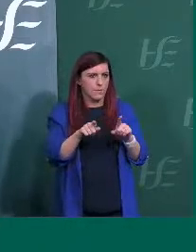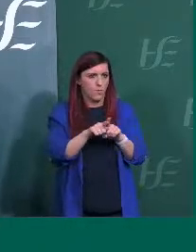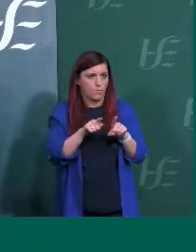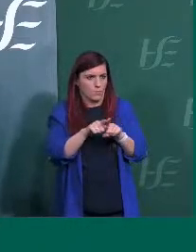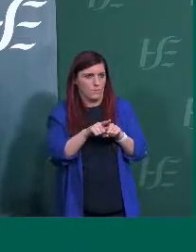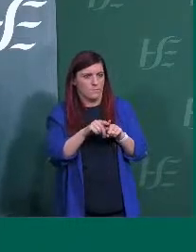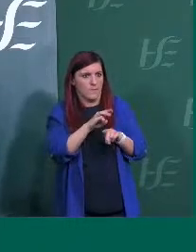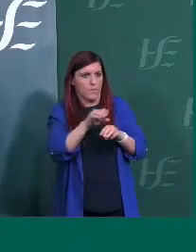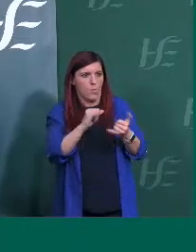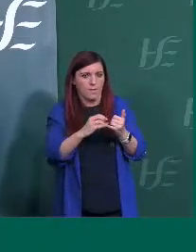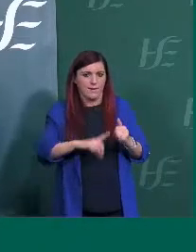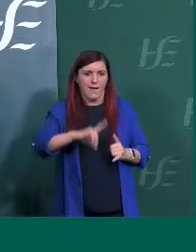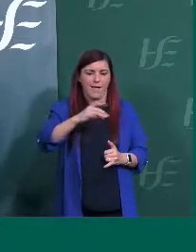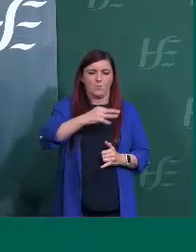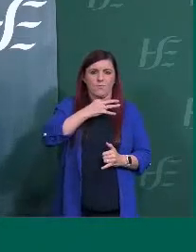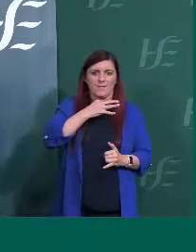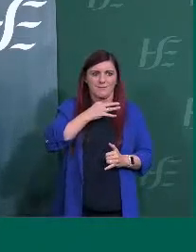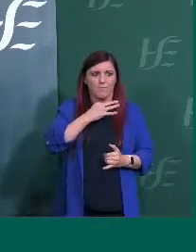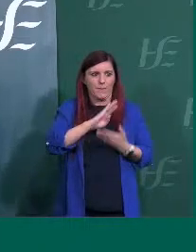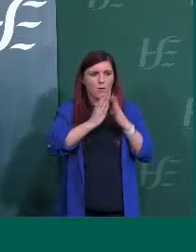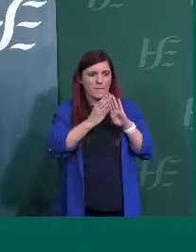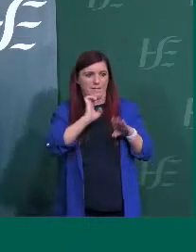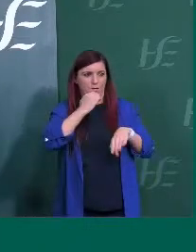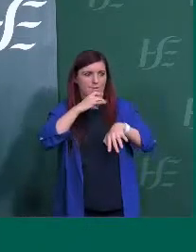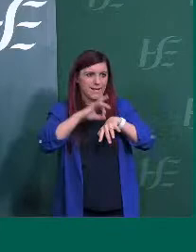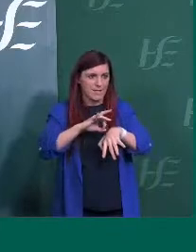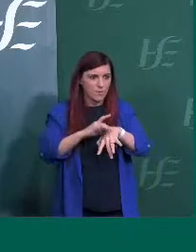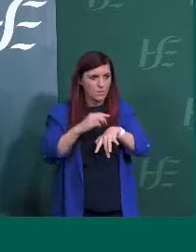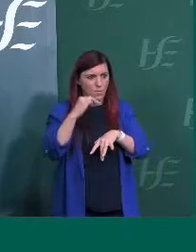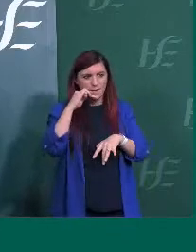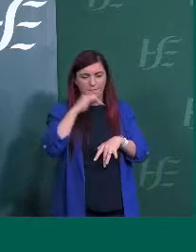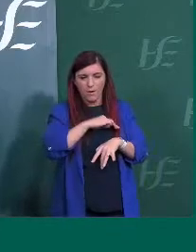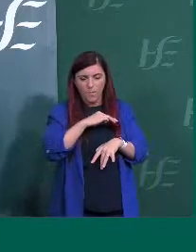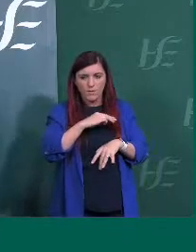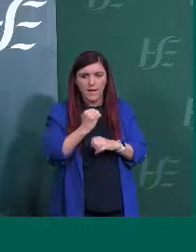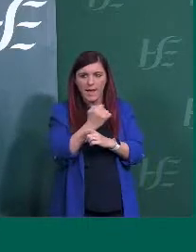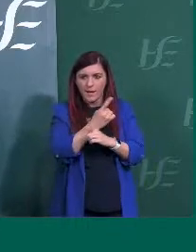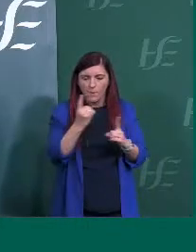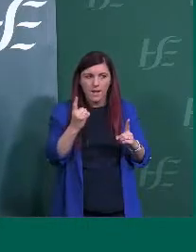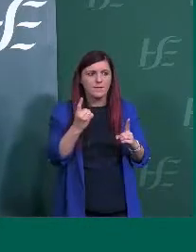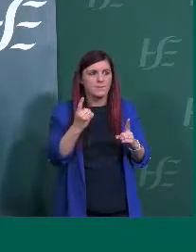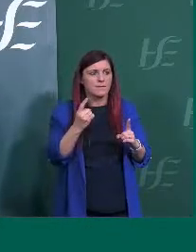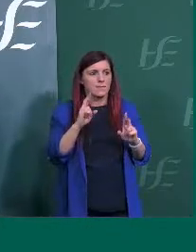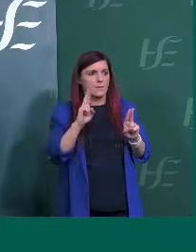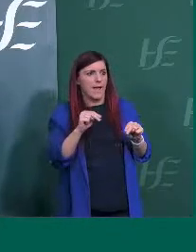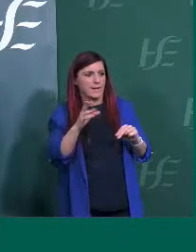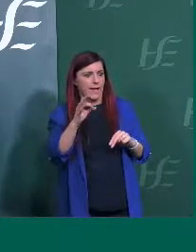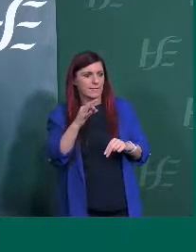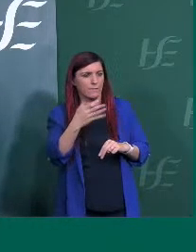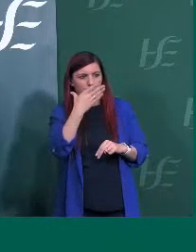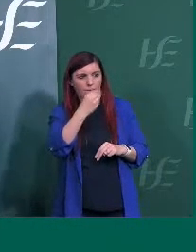risk of COVID-19. So to echo Anne's message, really important that anybody eligible gets the flu